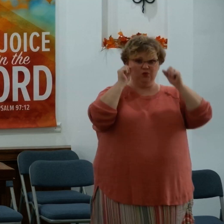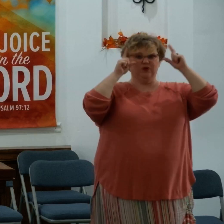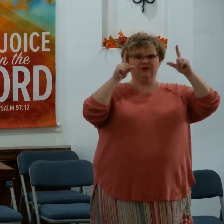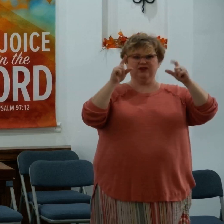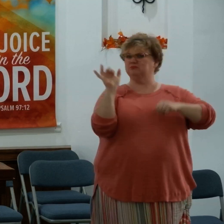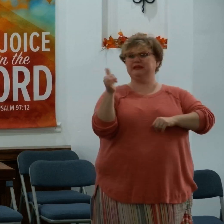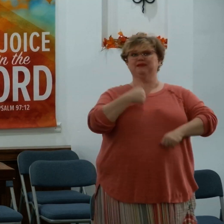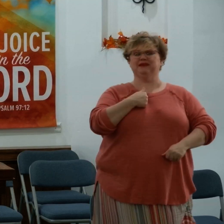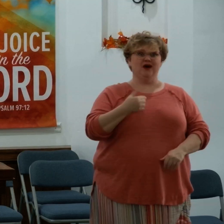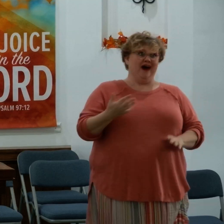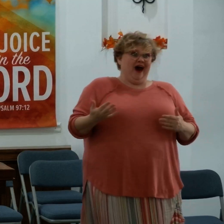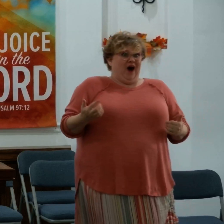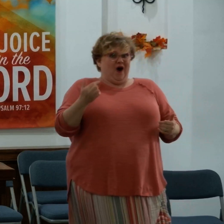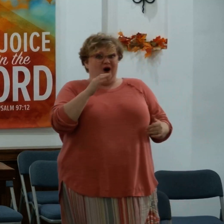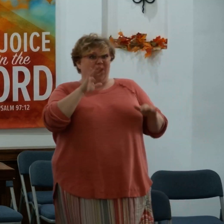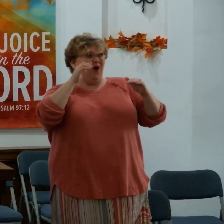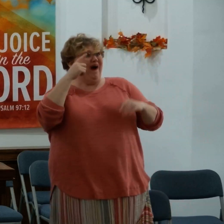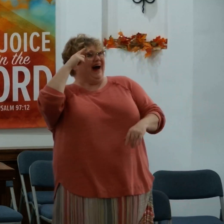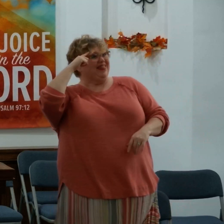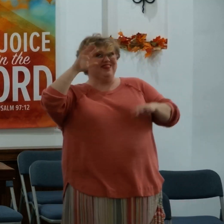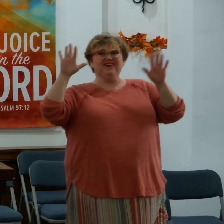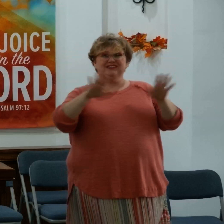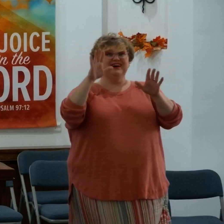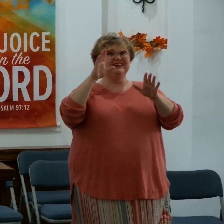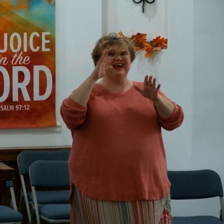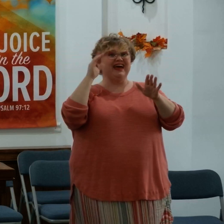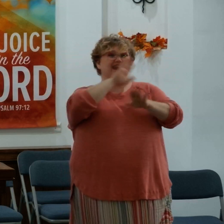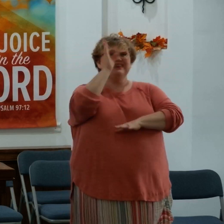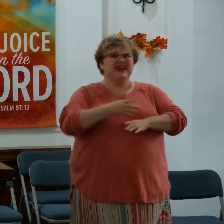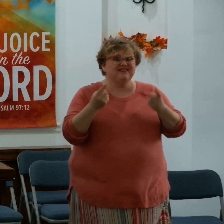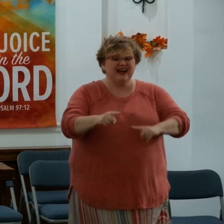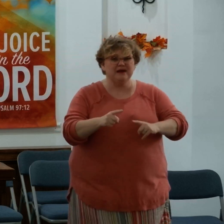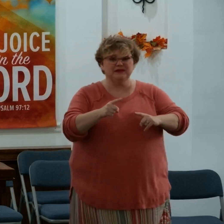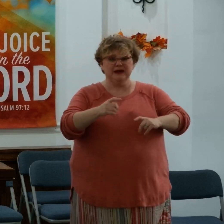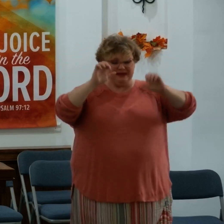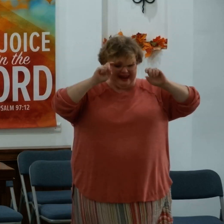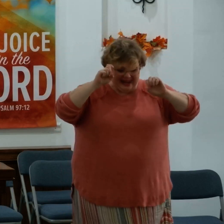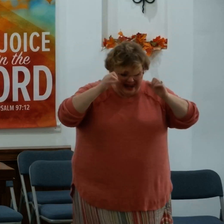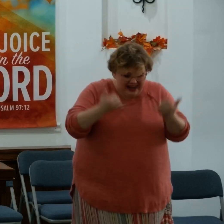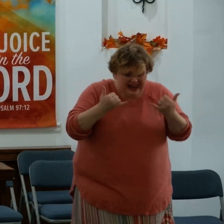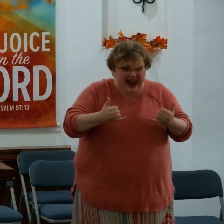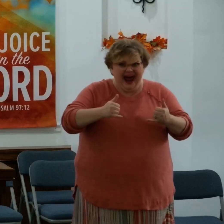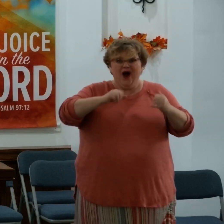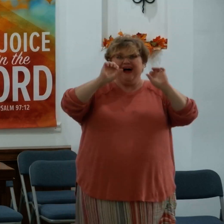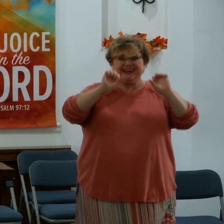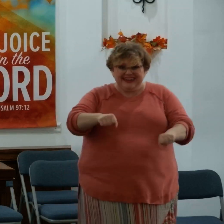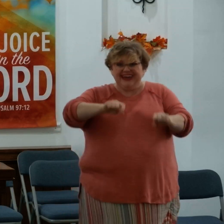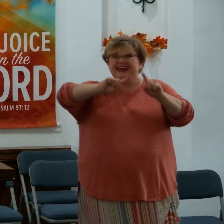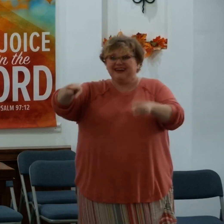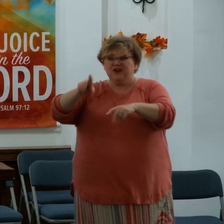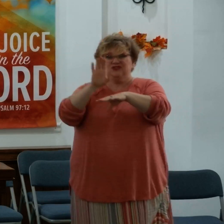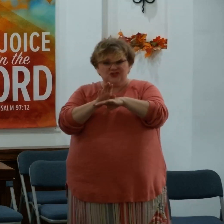just like I did and said, well, I thought Sunday would never get here. But here it is, and I get to go to church this morning. I get to visit with